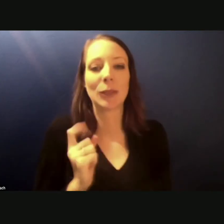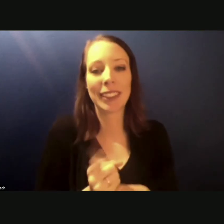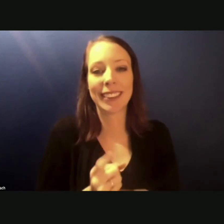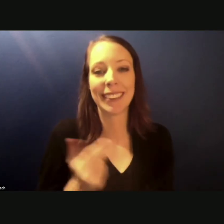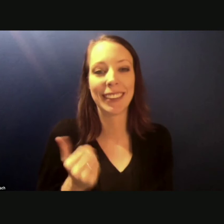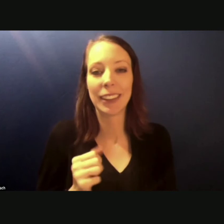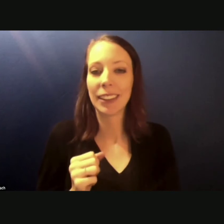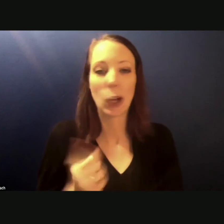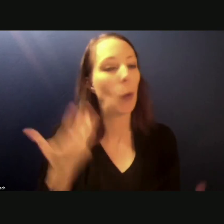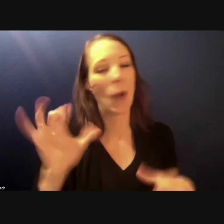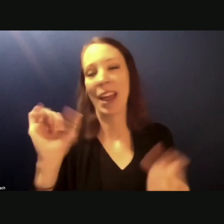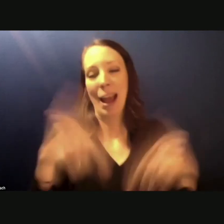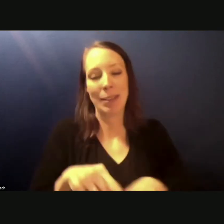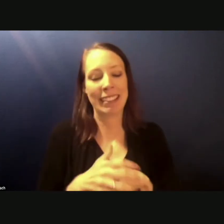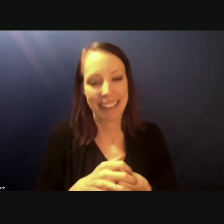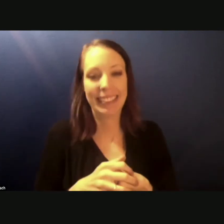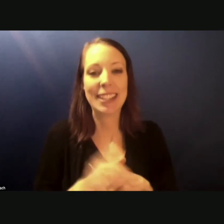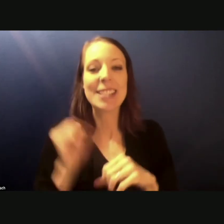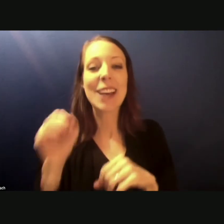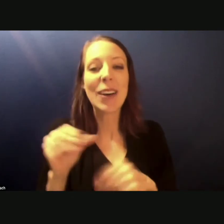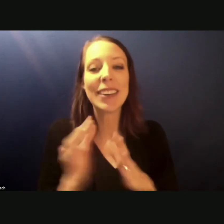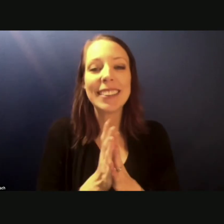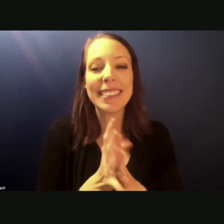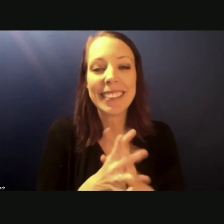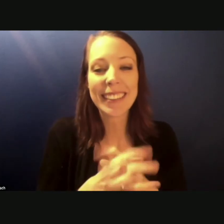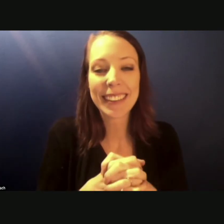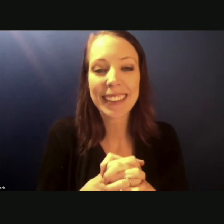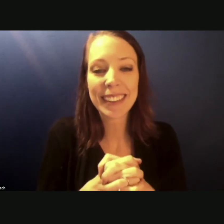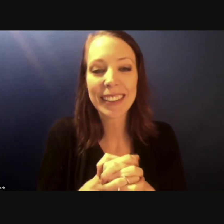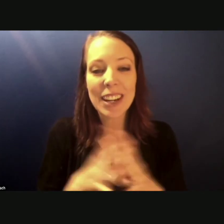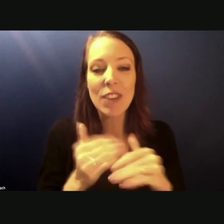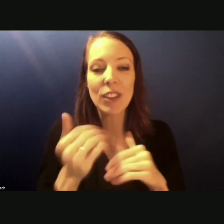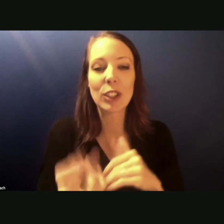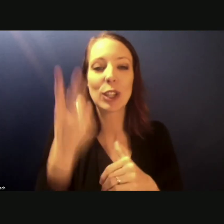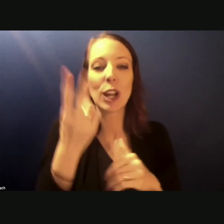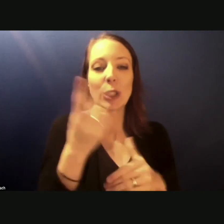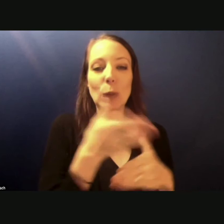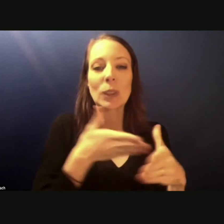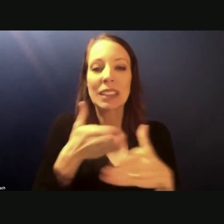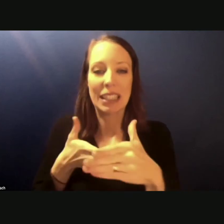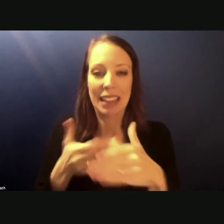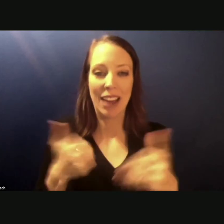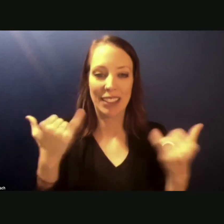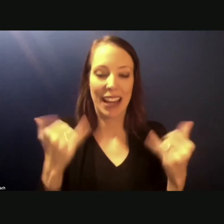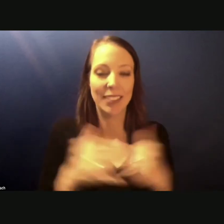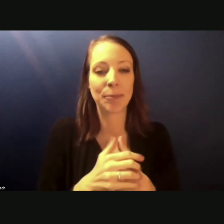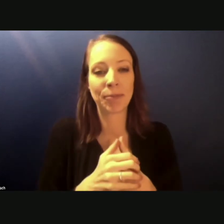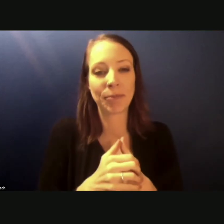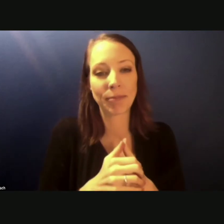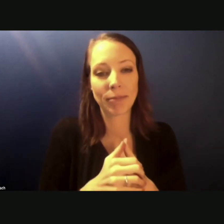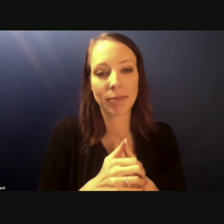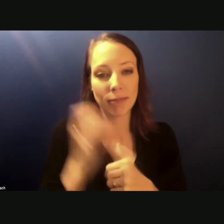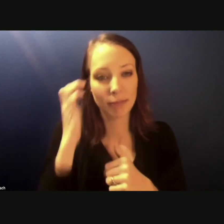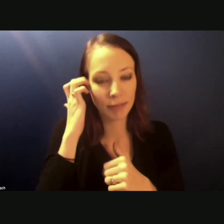We don't want that to happen. Okay, so for the next two side dishes I have for you today, these